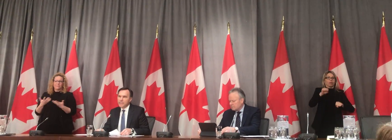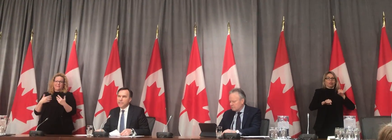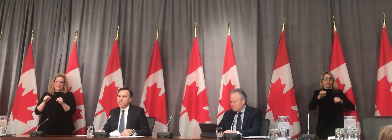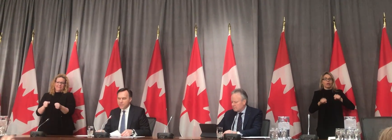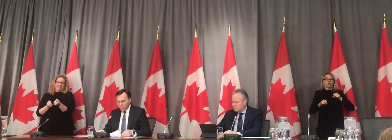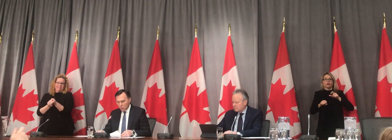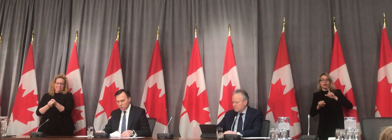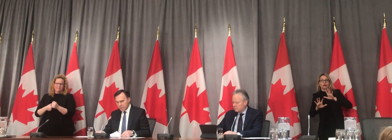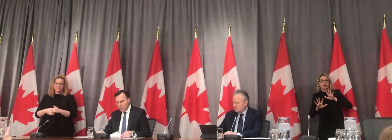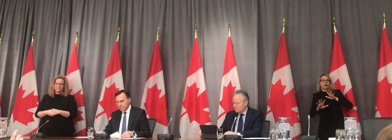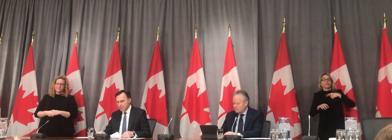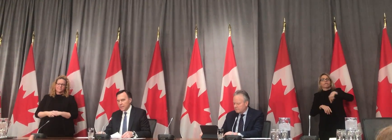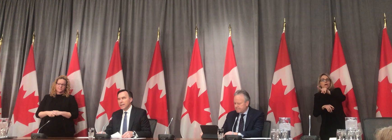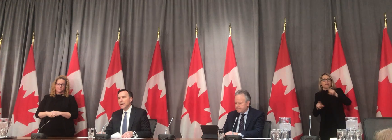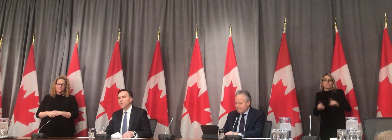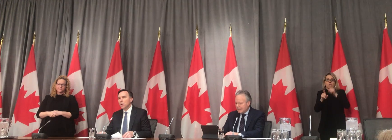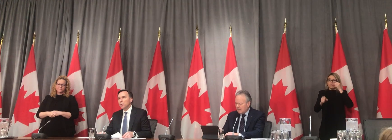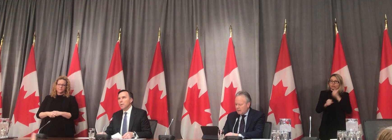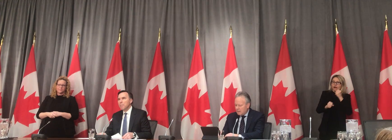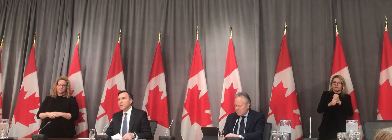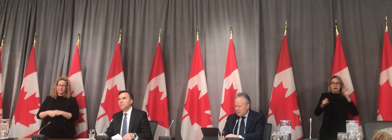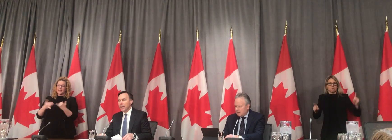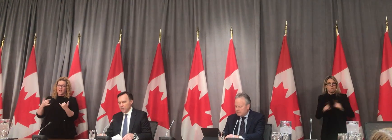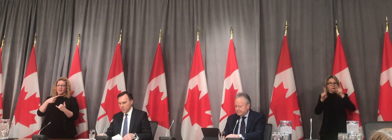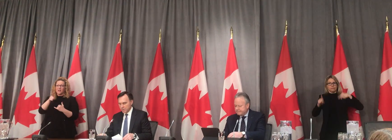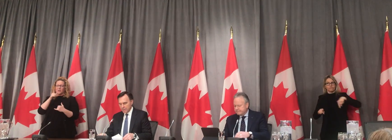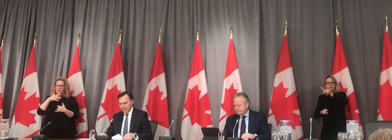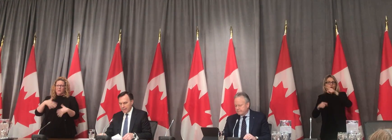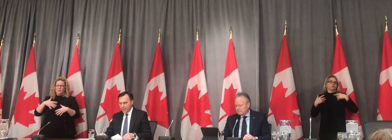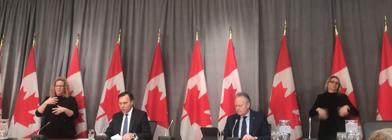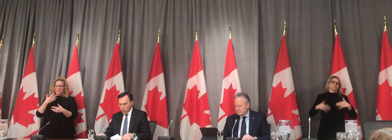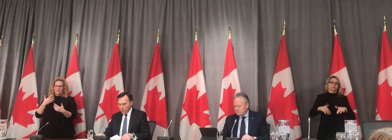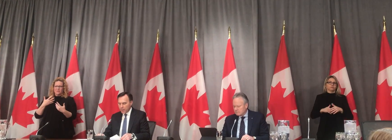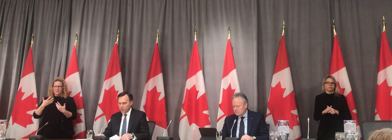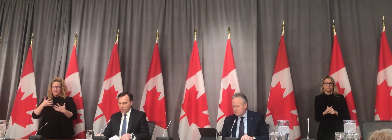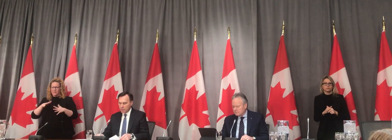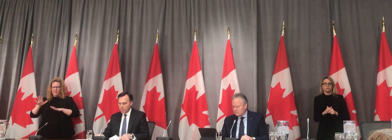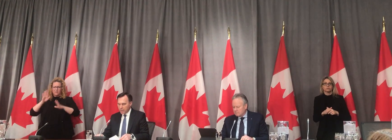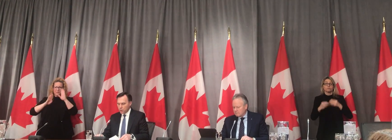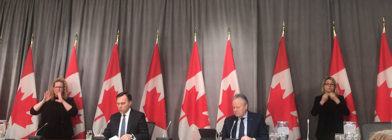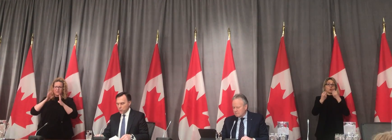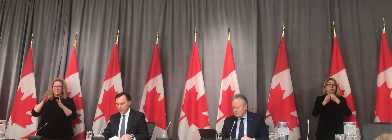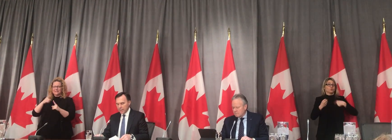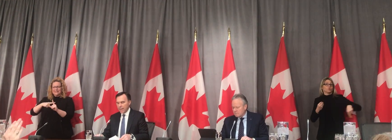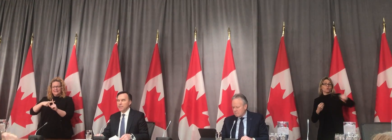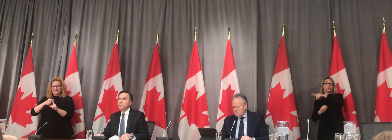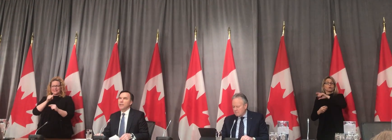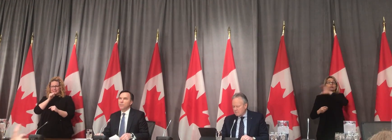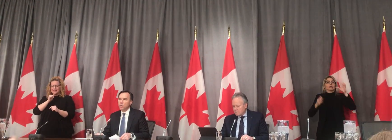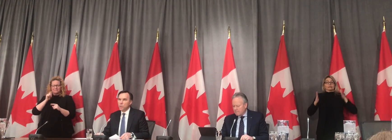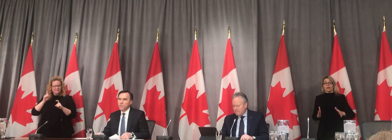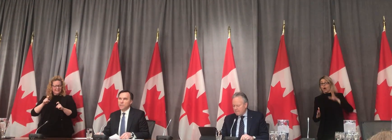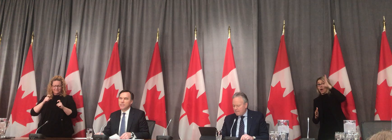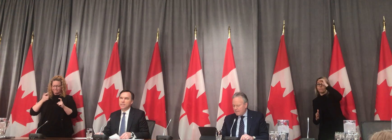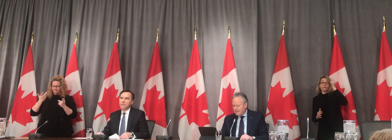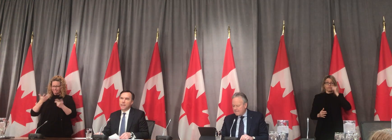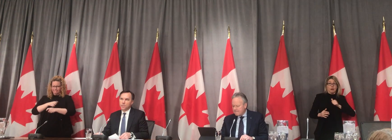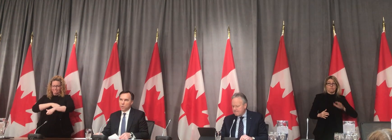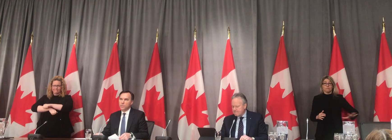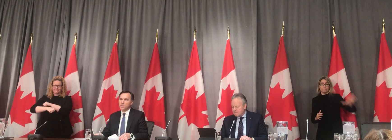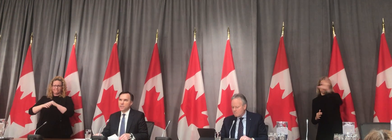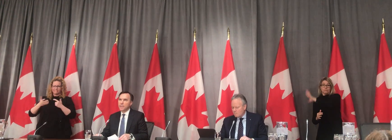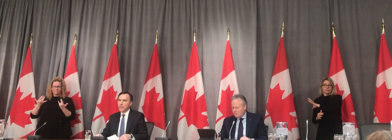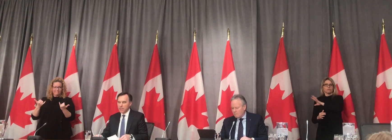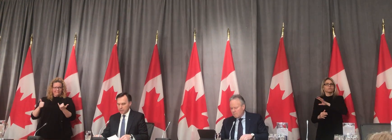who, in these difficult times, have showed immense patience and determination in making sure that Canadians have the goods